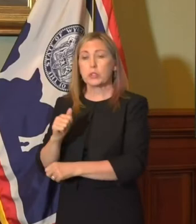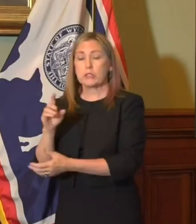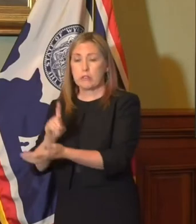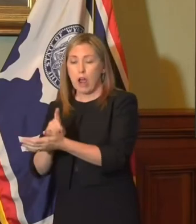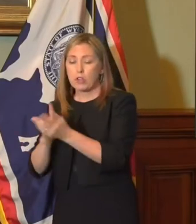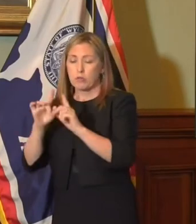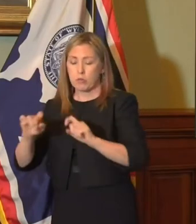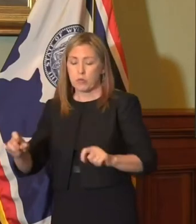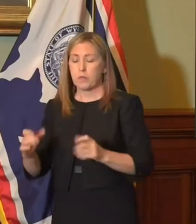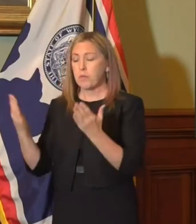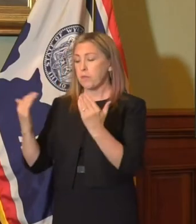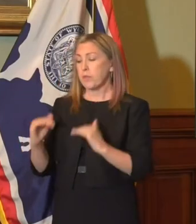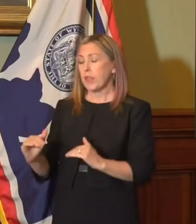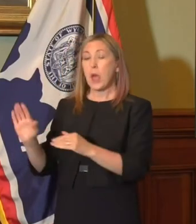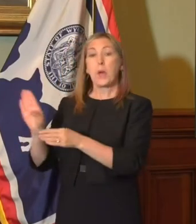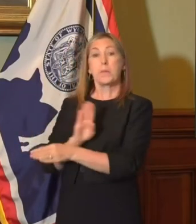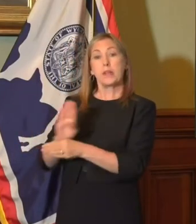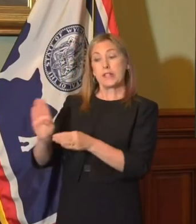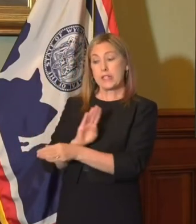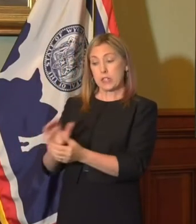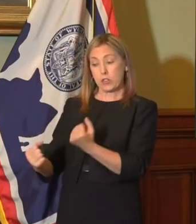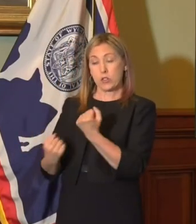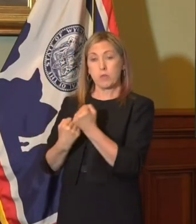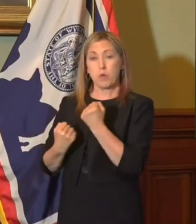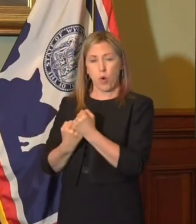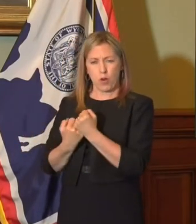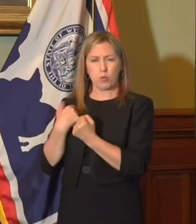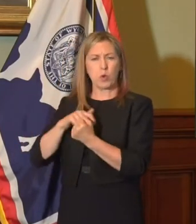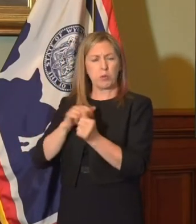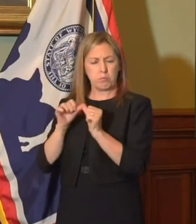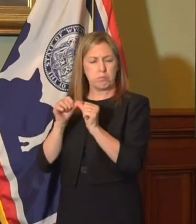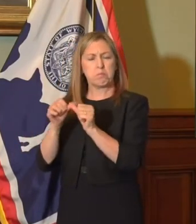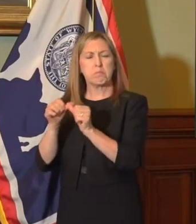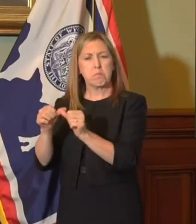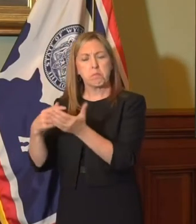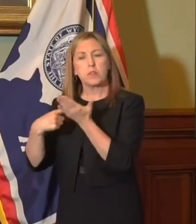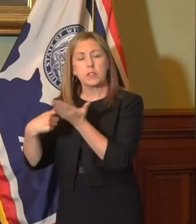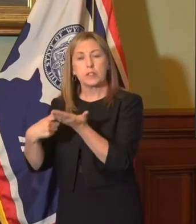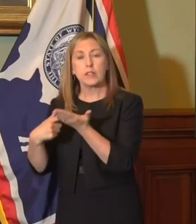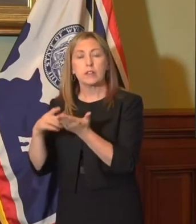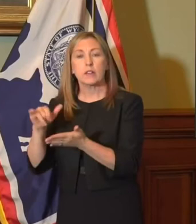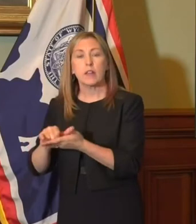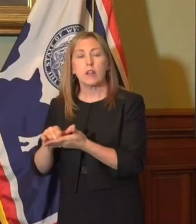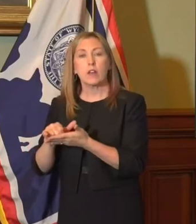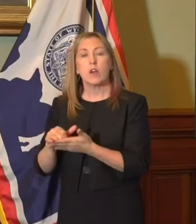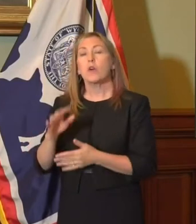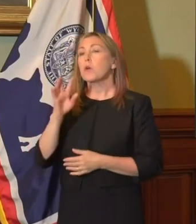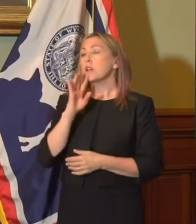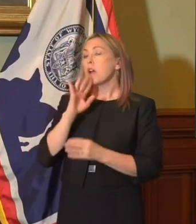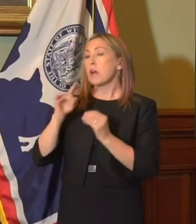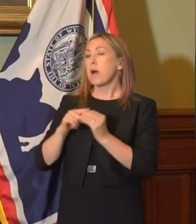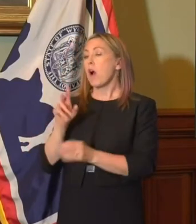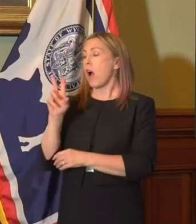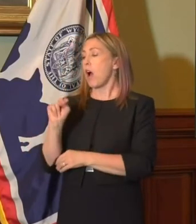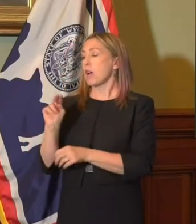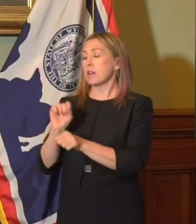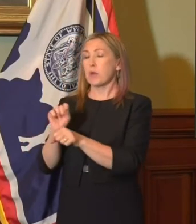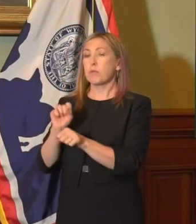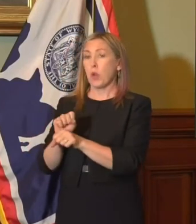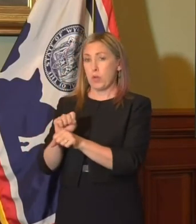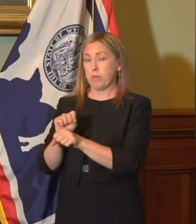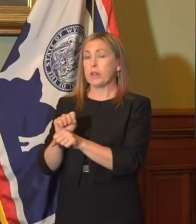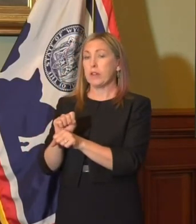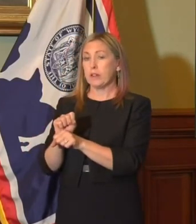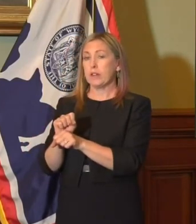business support that you see up here is what we'll talk about as we go on. We wanted to talk about unemployment,